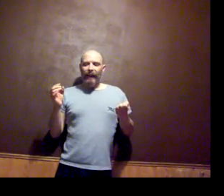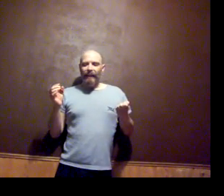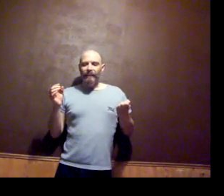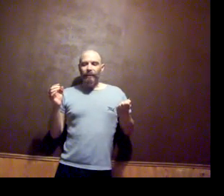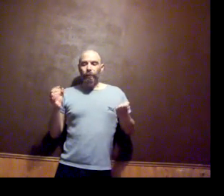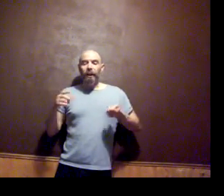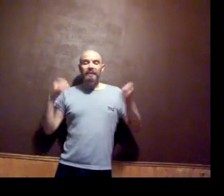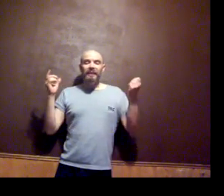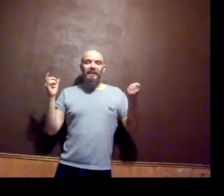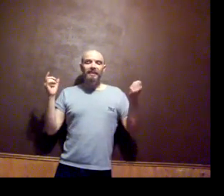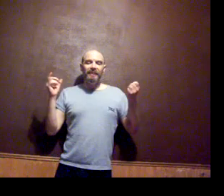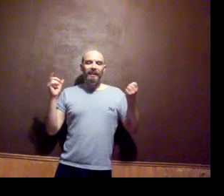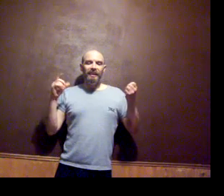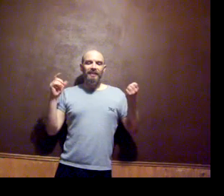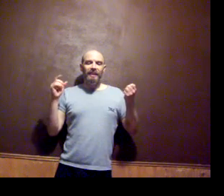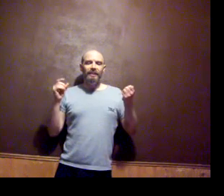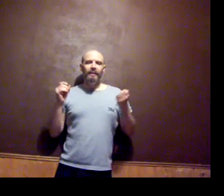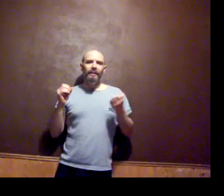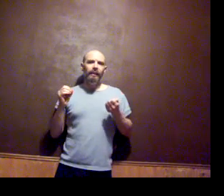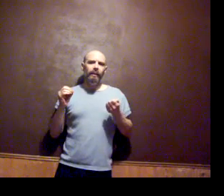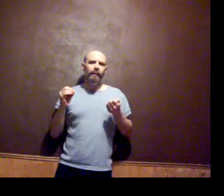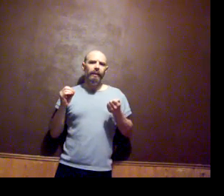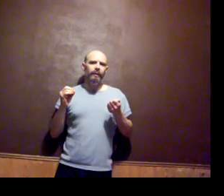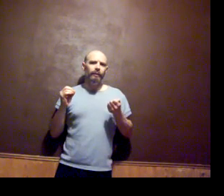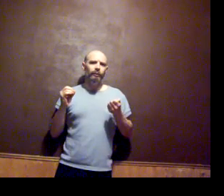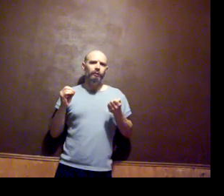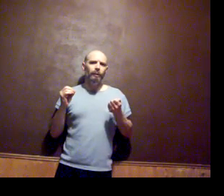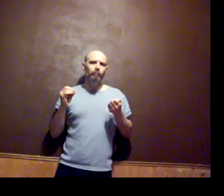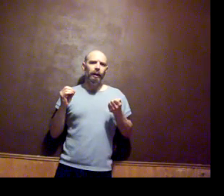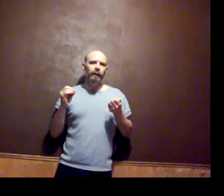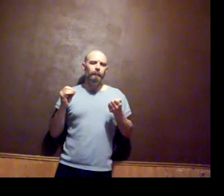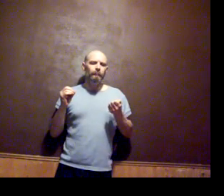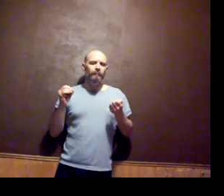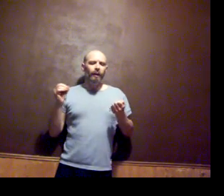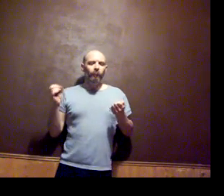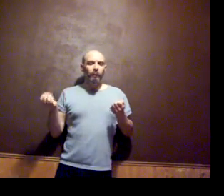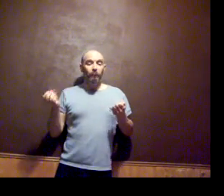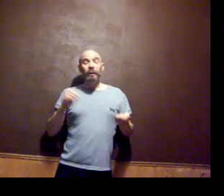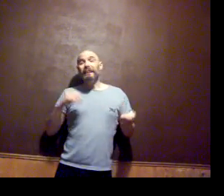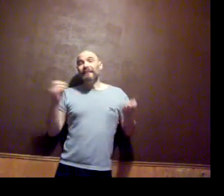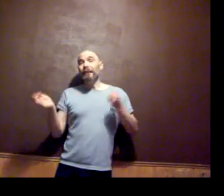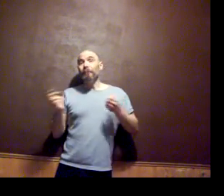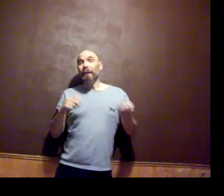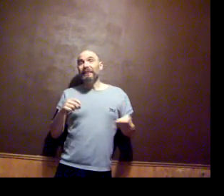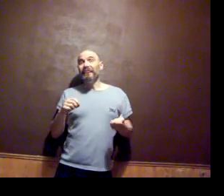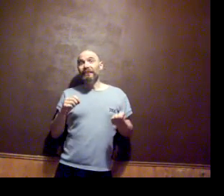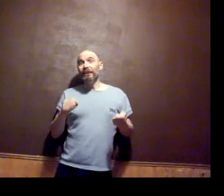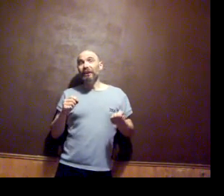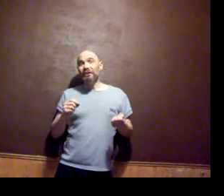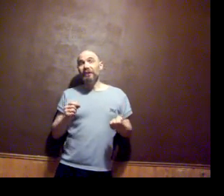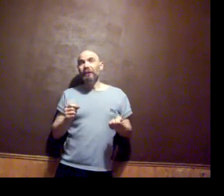And the pint size says, "I think I killed somebody," which really does make a lot of sense